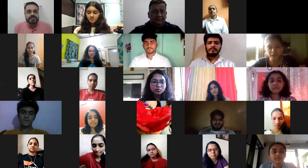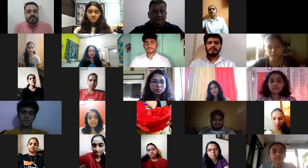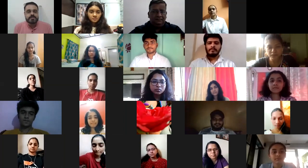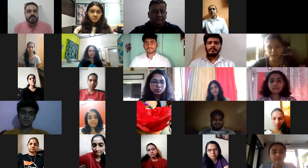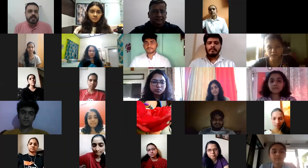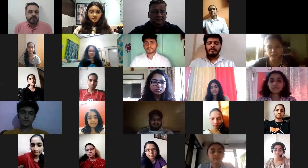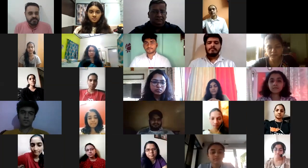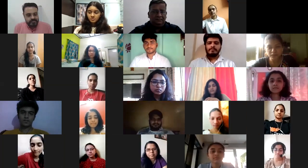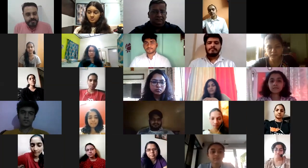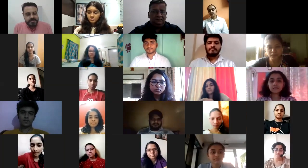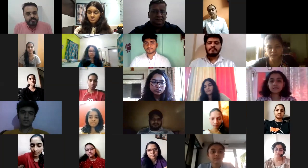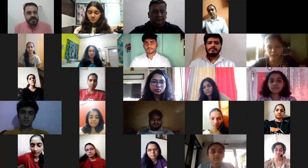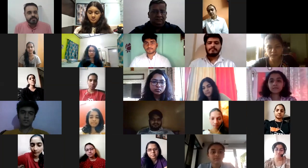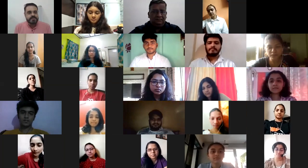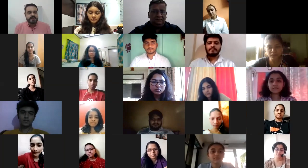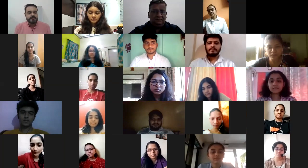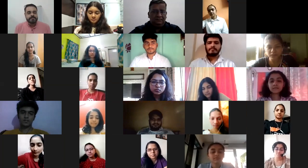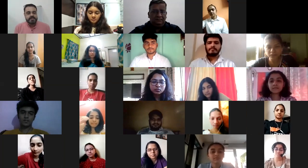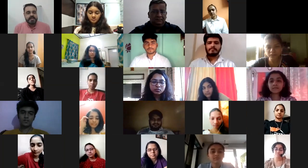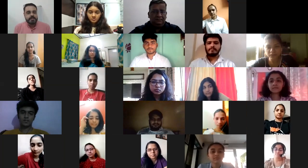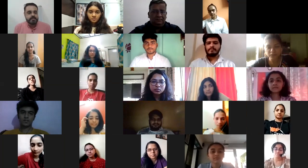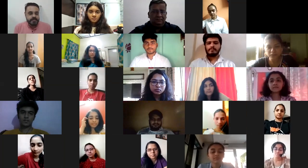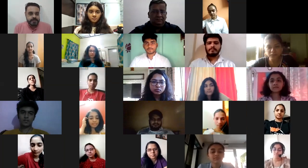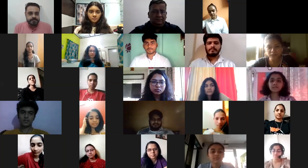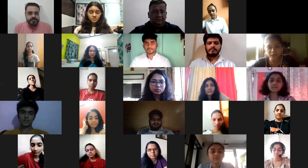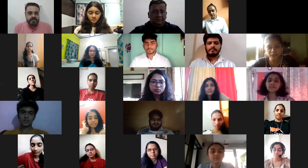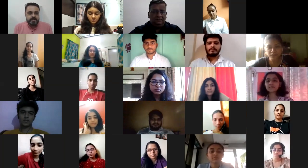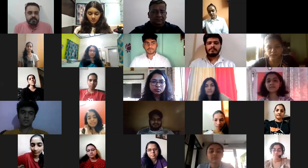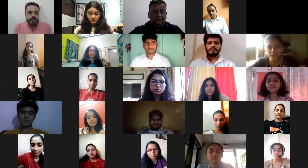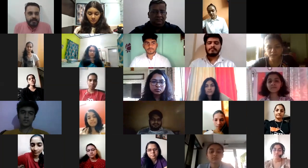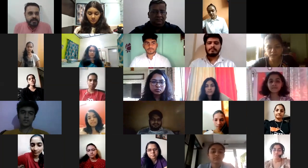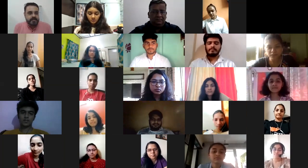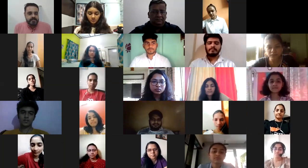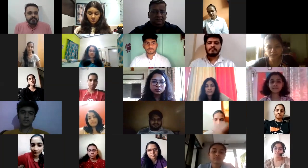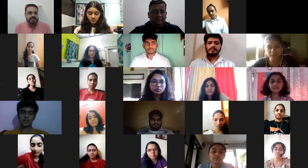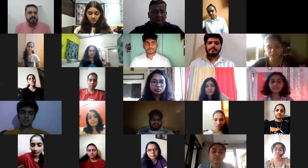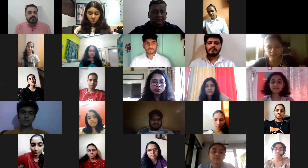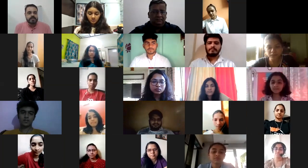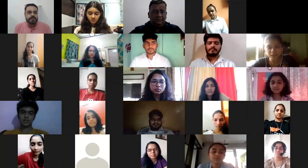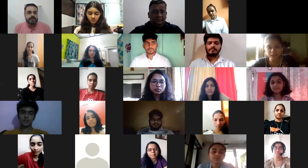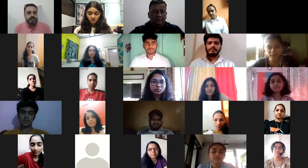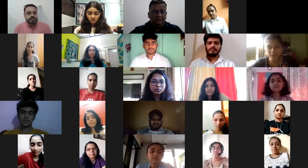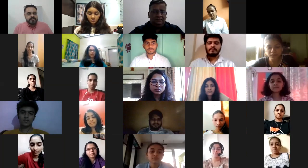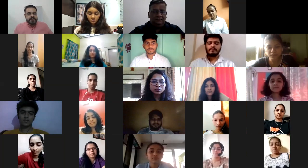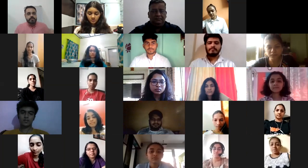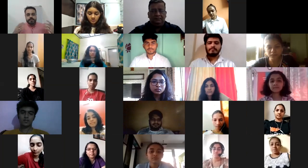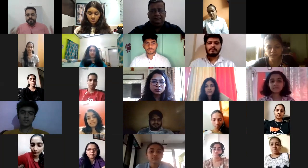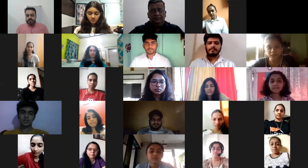so they came up with alphabets from A to Z. They came up with a vocabulary, you know, a set of vocabulary that could be used